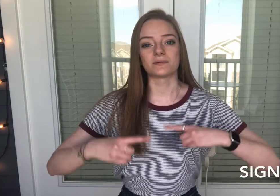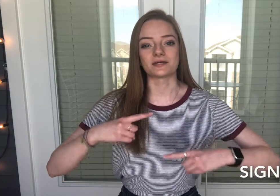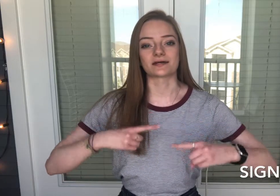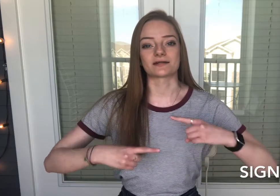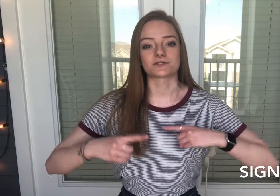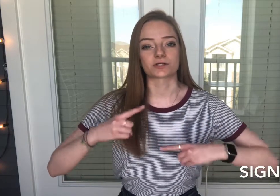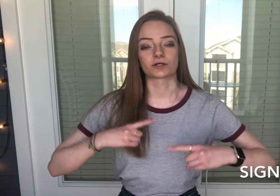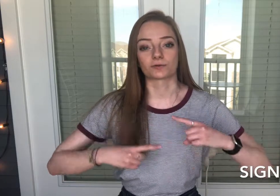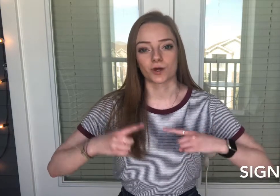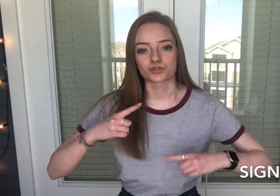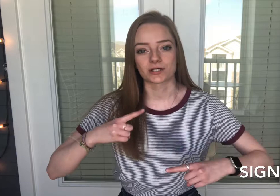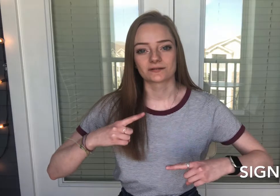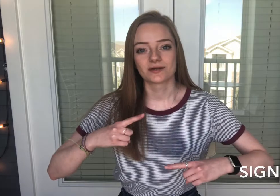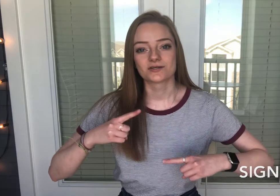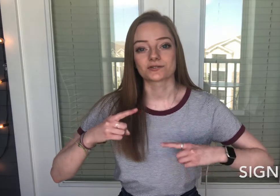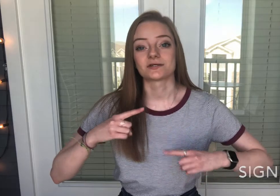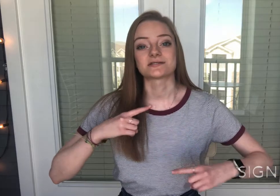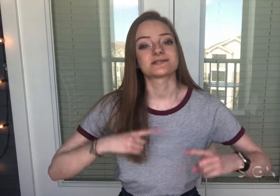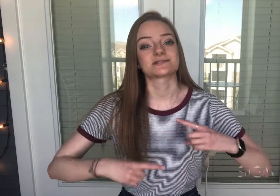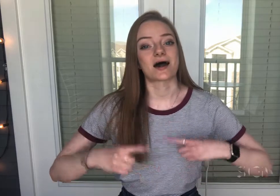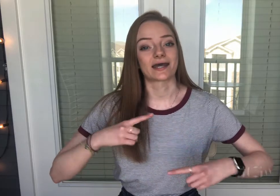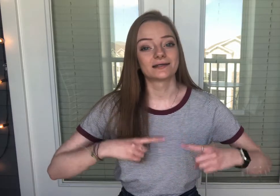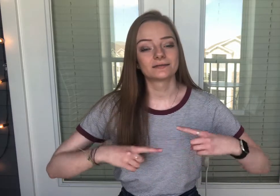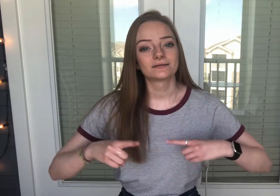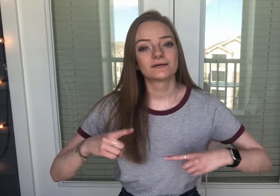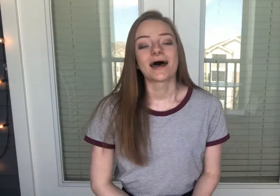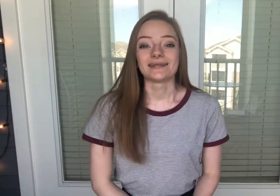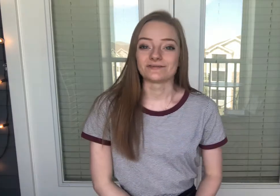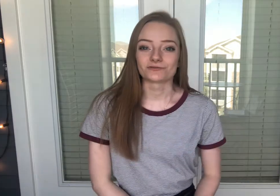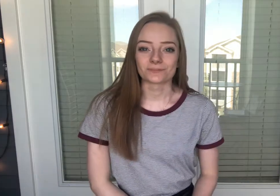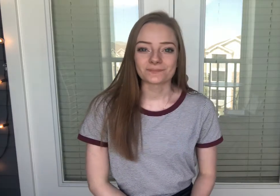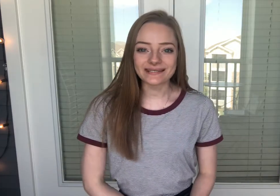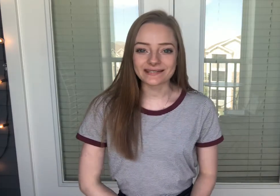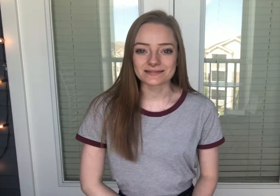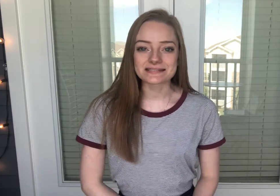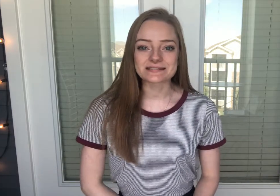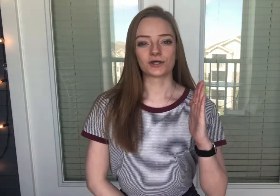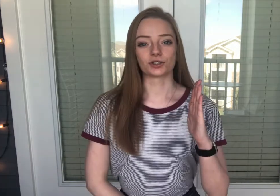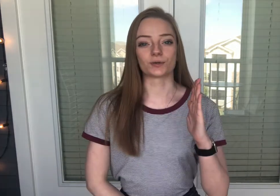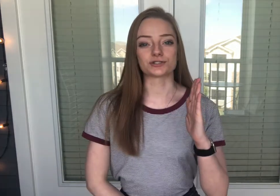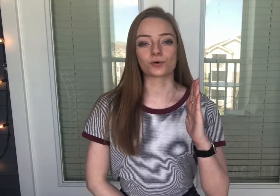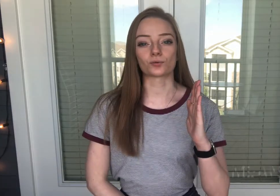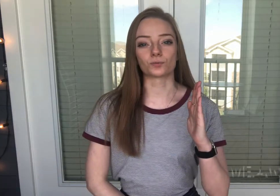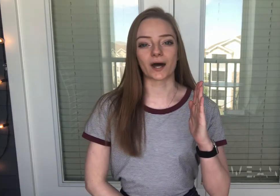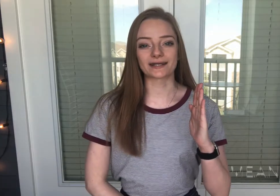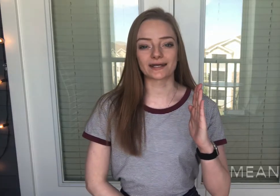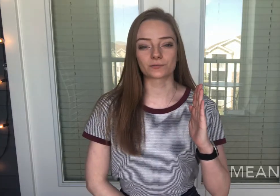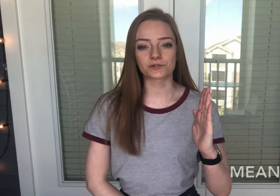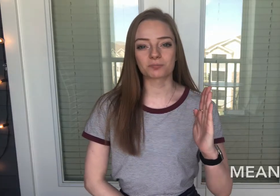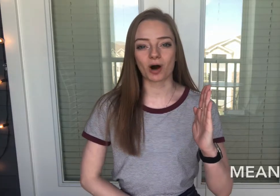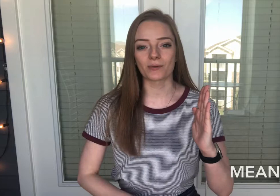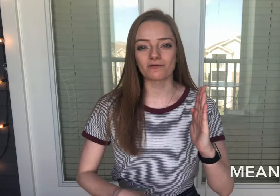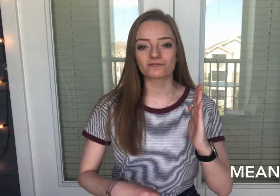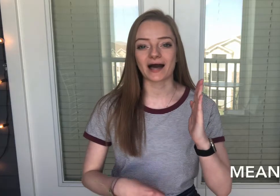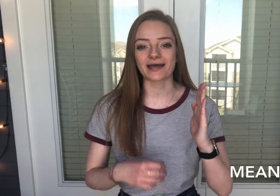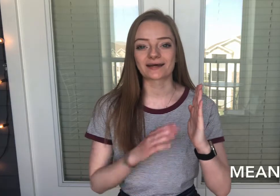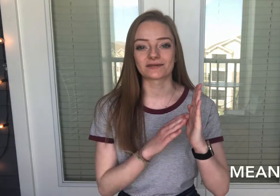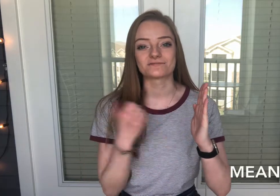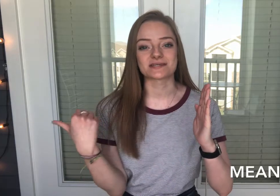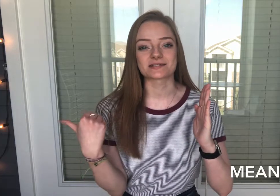kind of a circular motion. So that's sign. And then for means, you're going to hold one hand with your palm out flat, kind of facing the